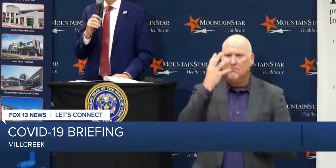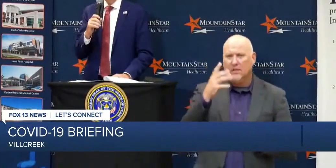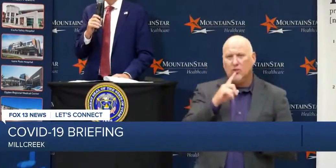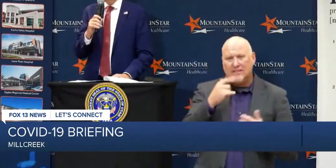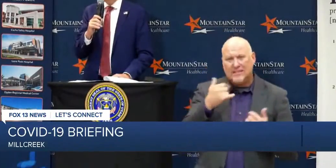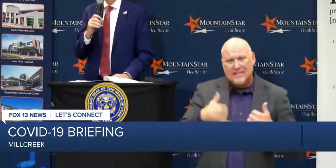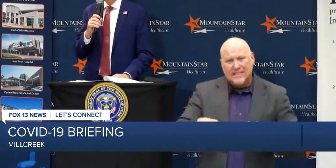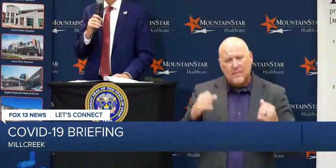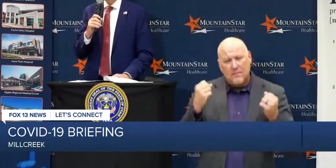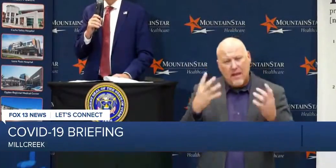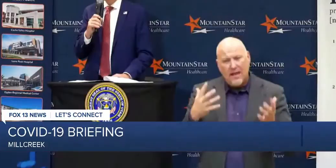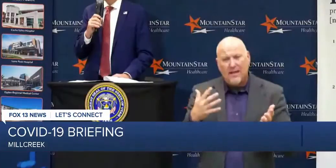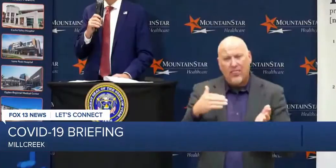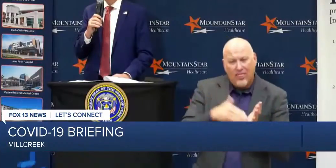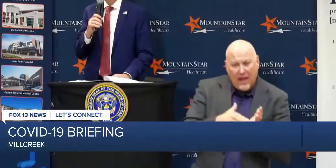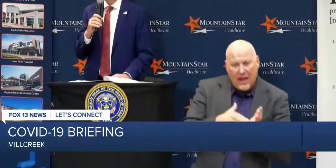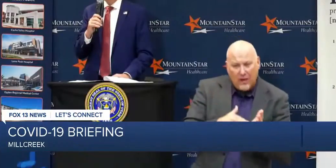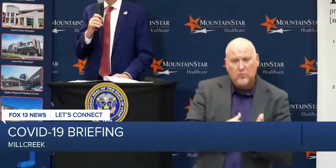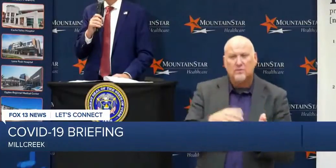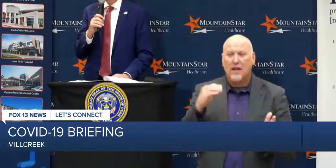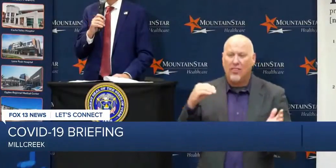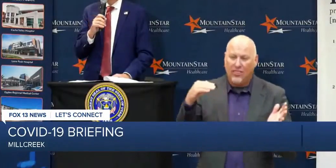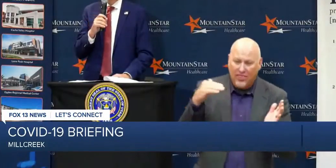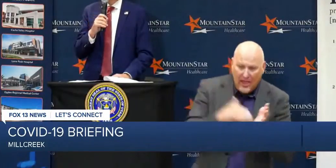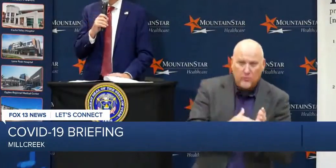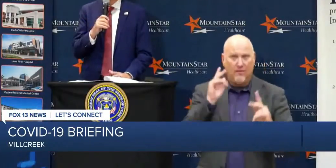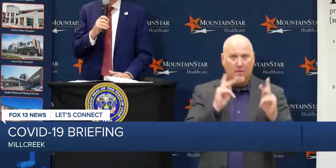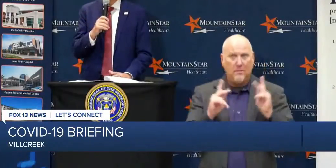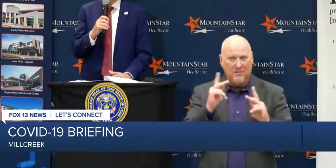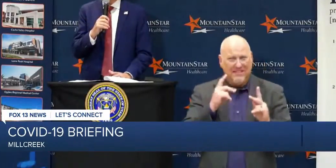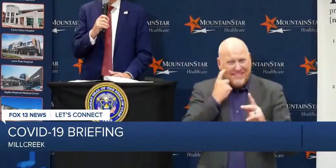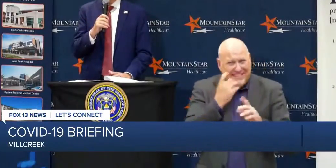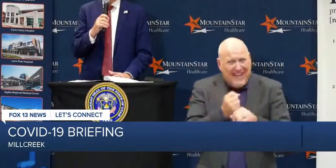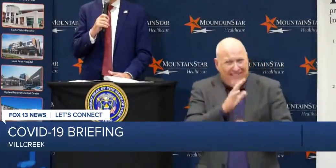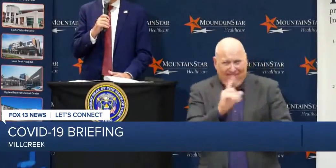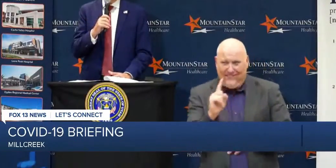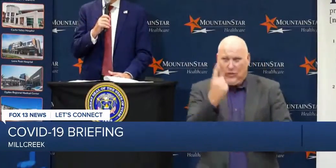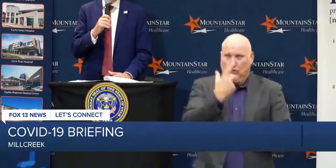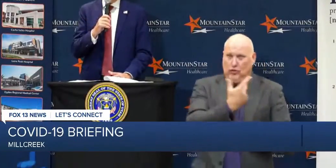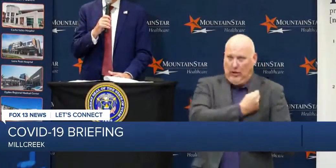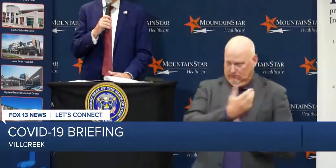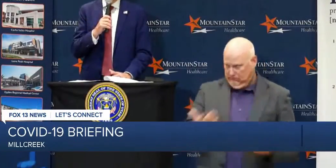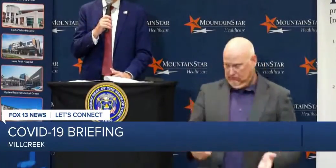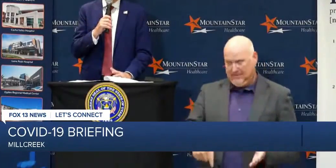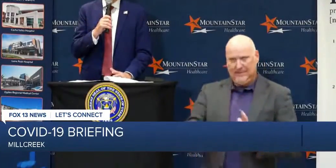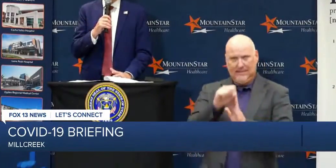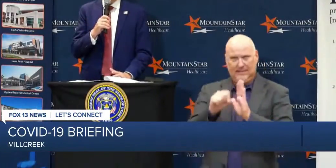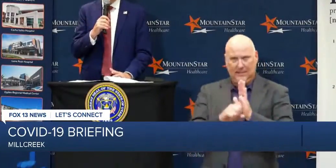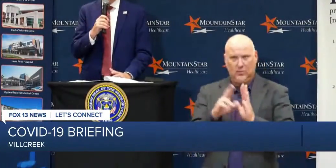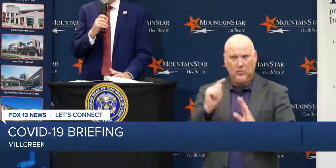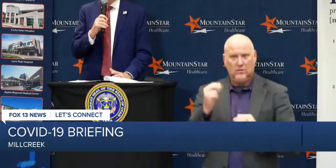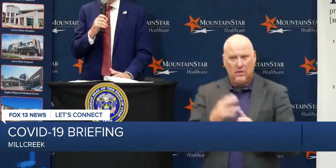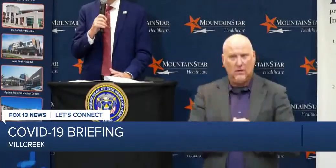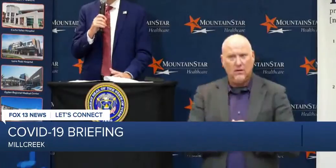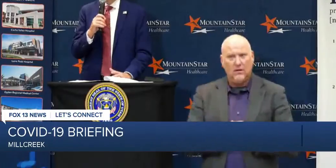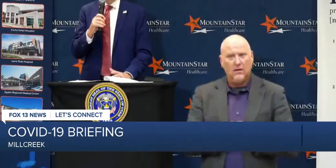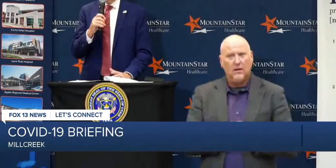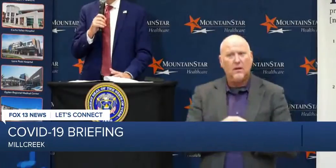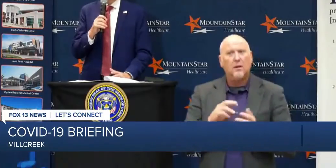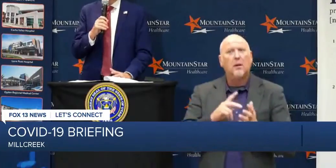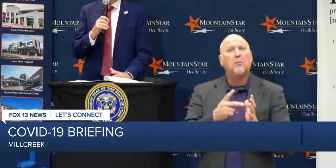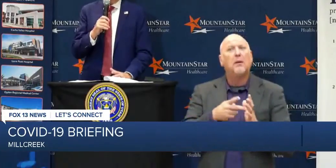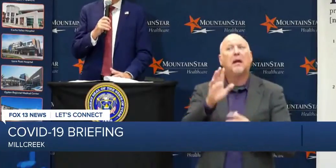thousands of people who recognize that they had made a mistake, and that it was important for